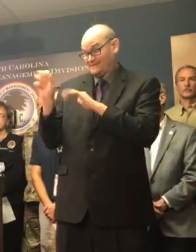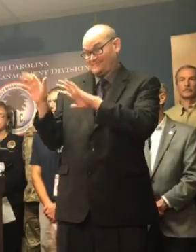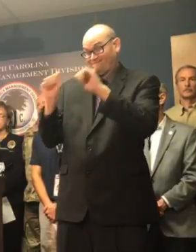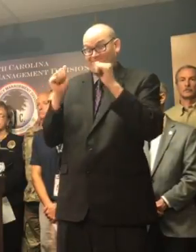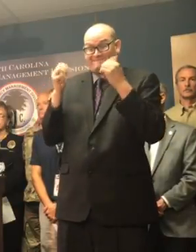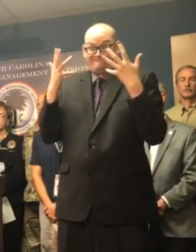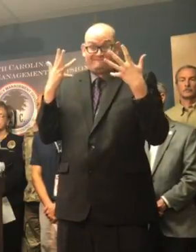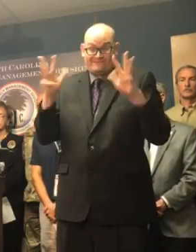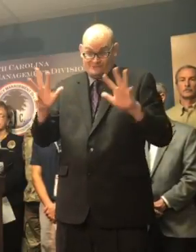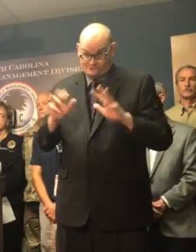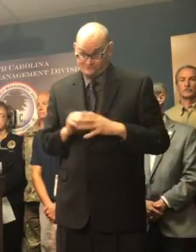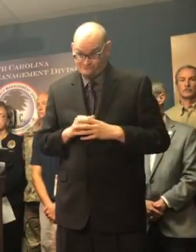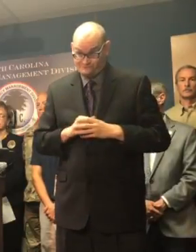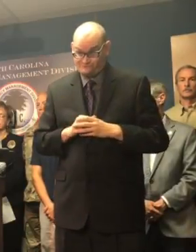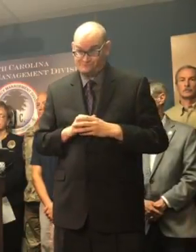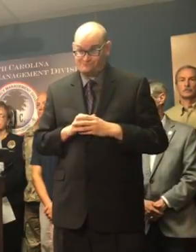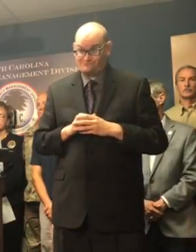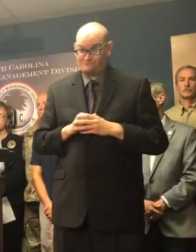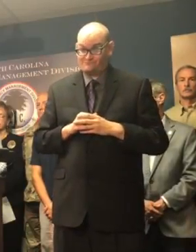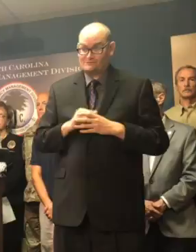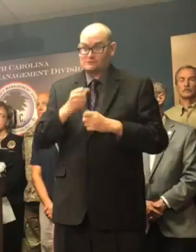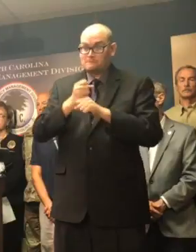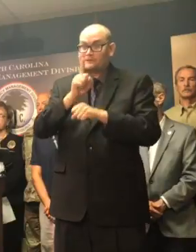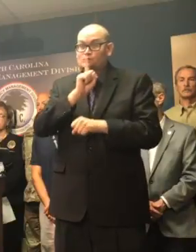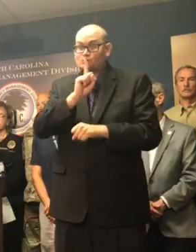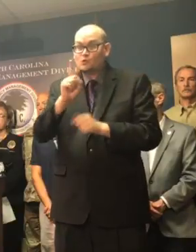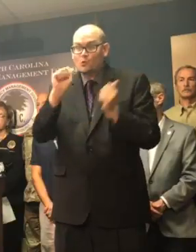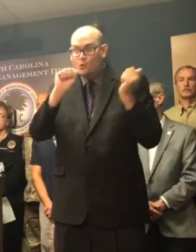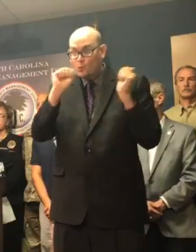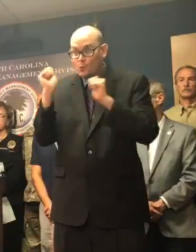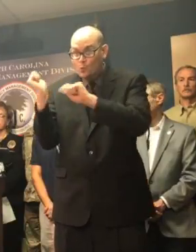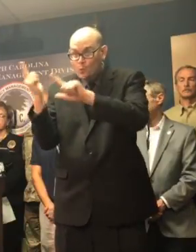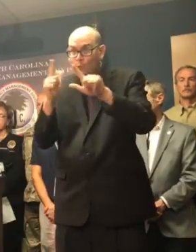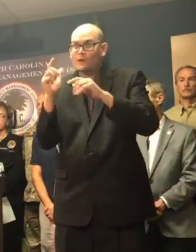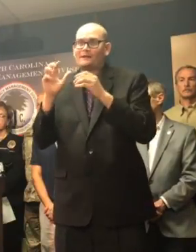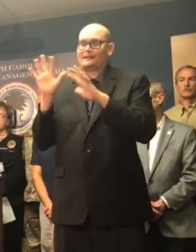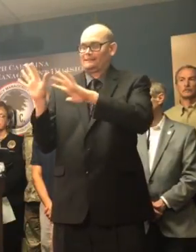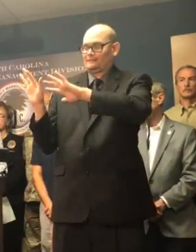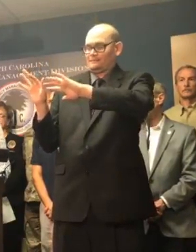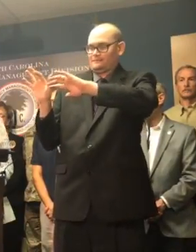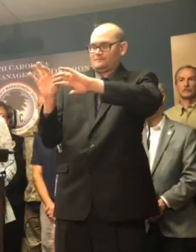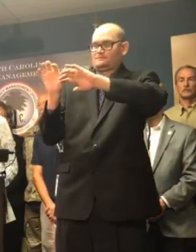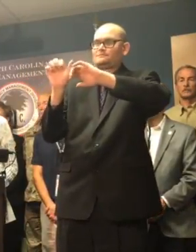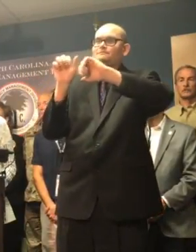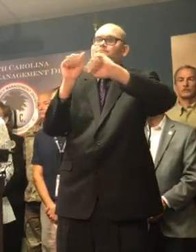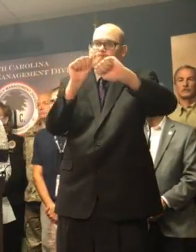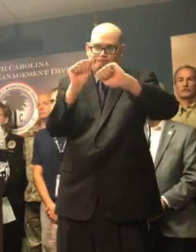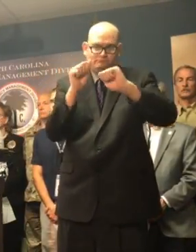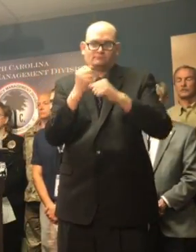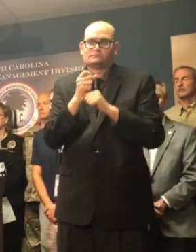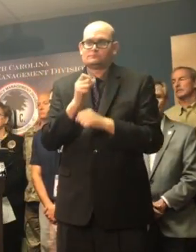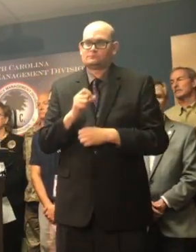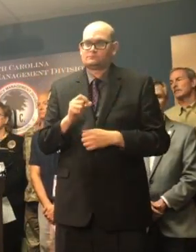So we want to make sure that we get everybody moved out as we need to, and so please go to